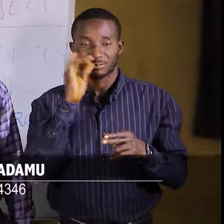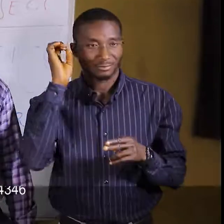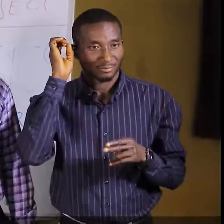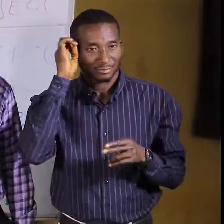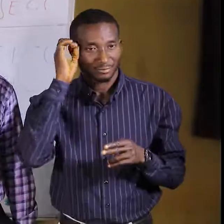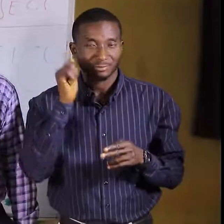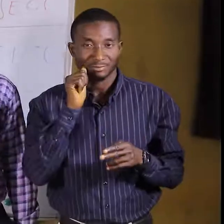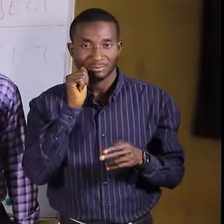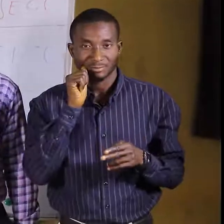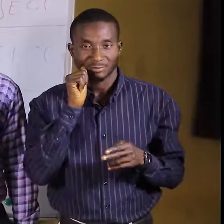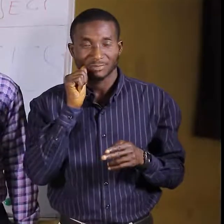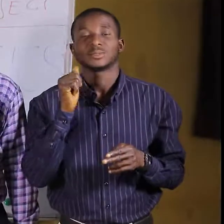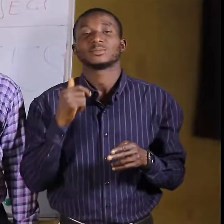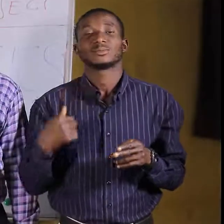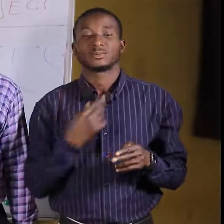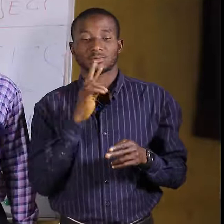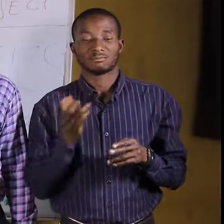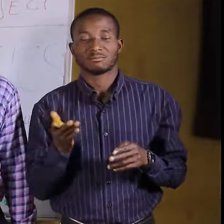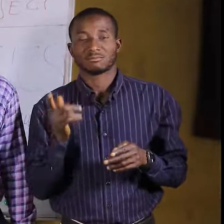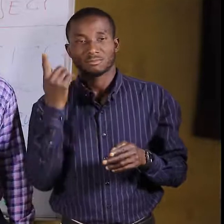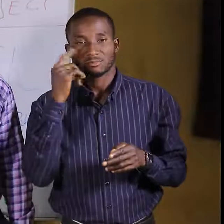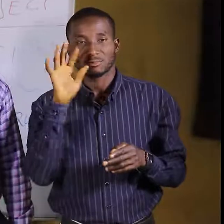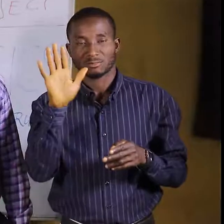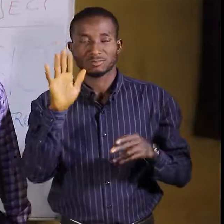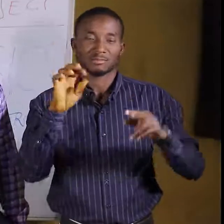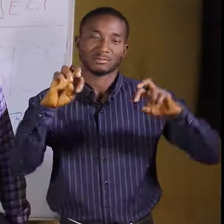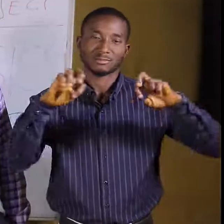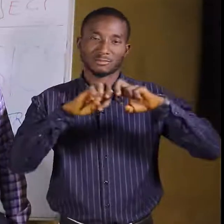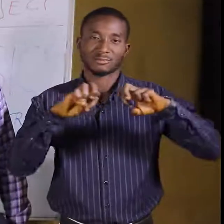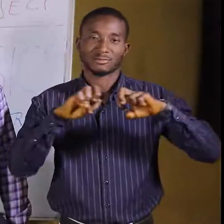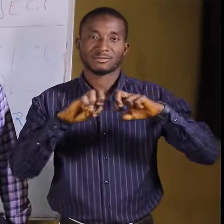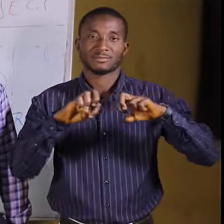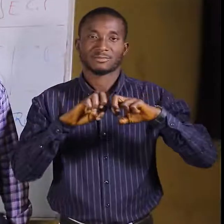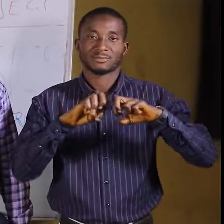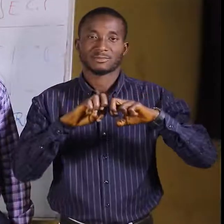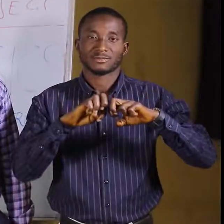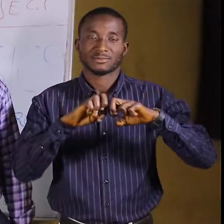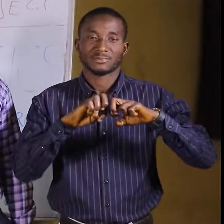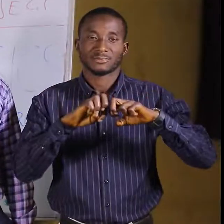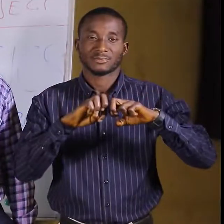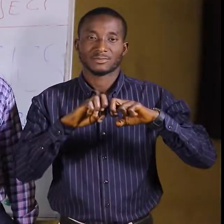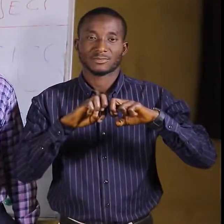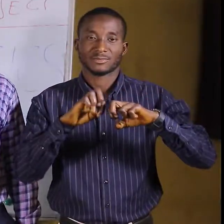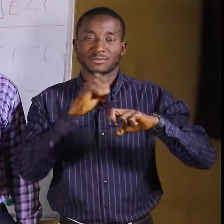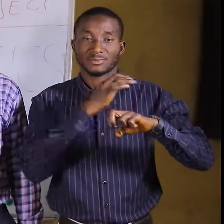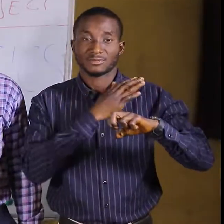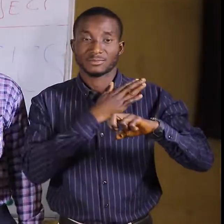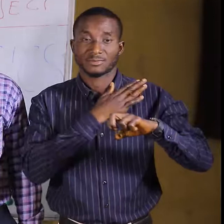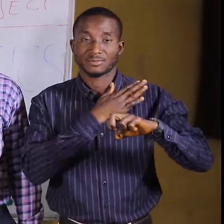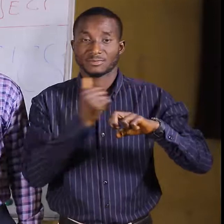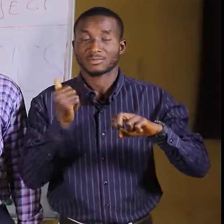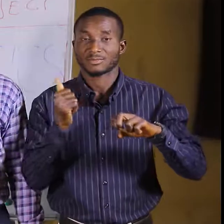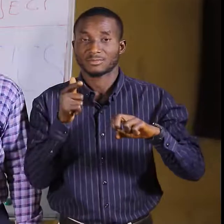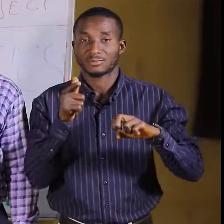teacher for senior secondary school on radio and television